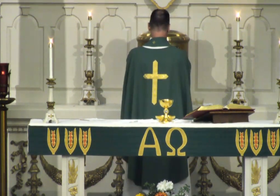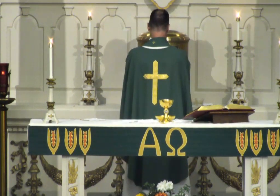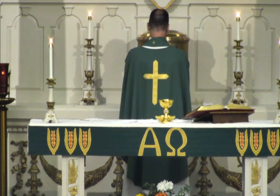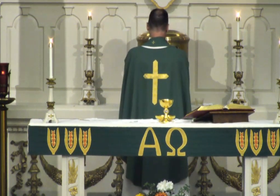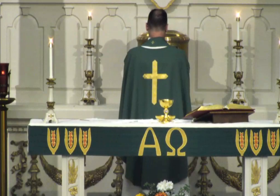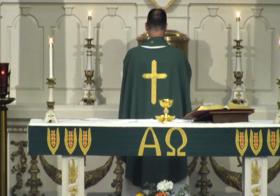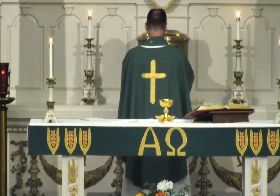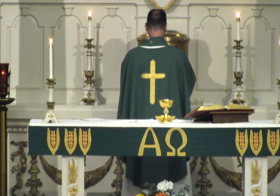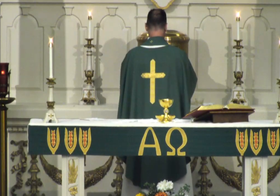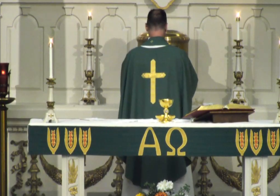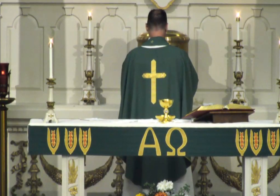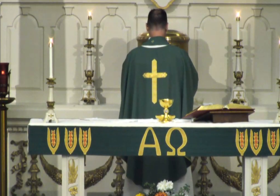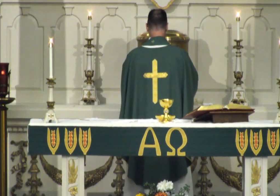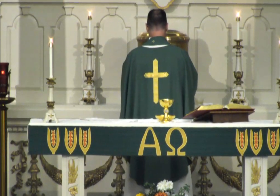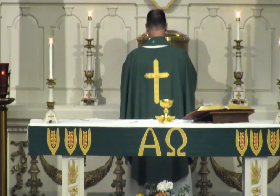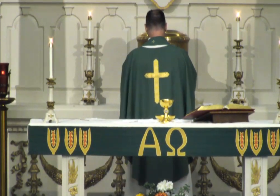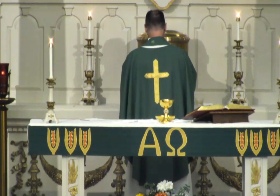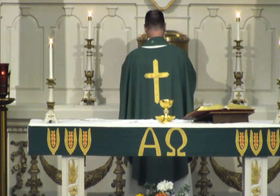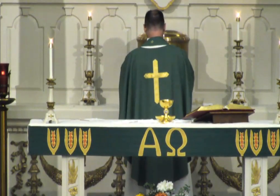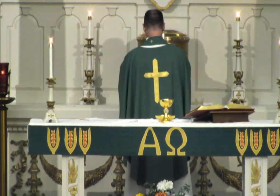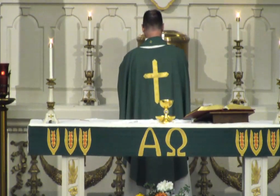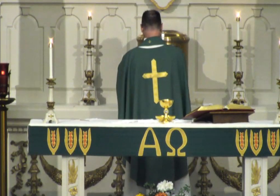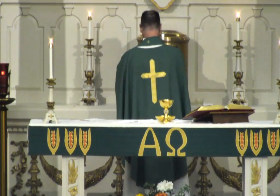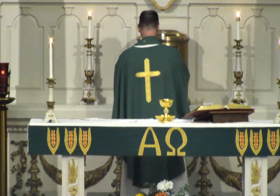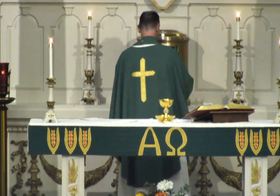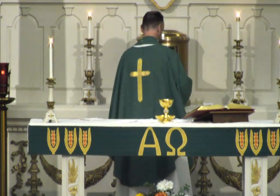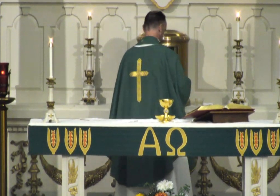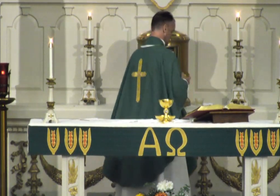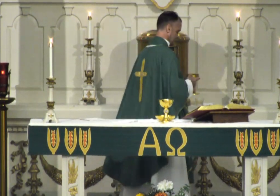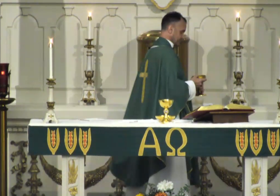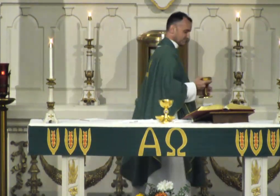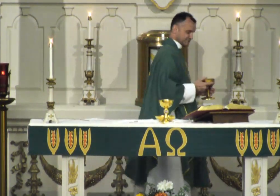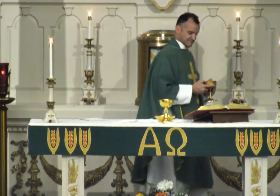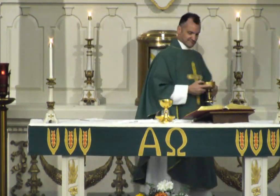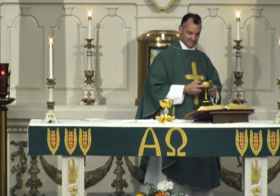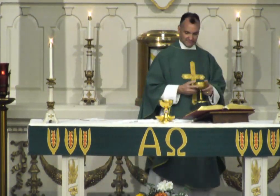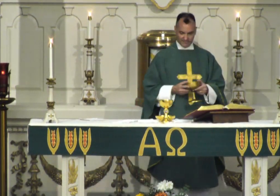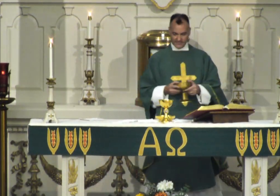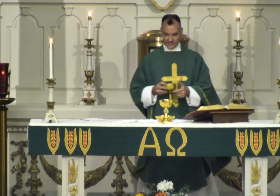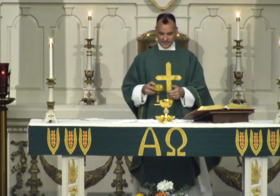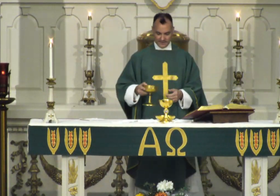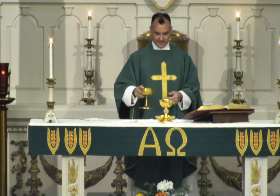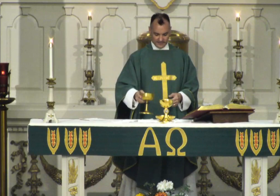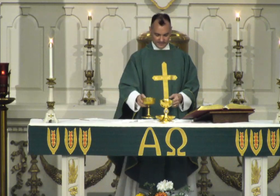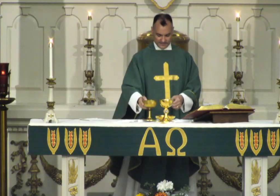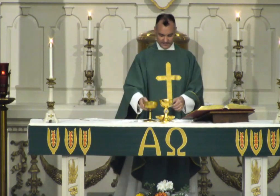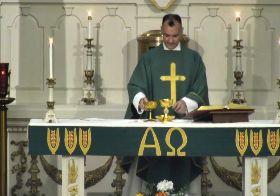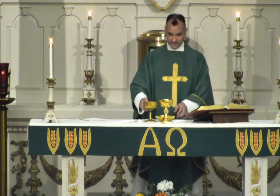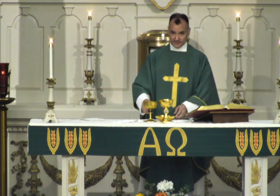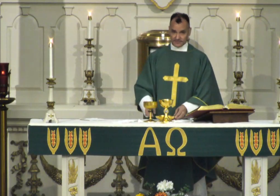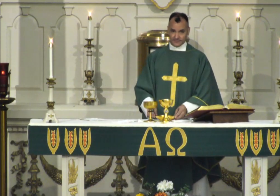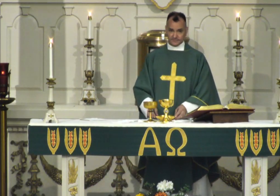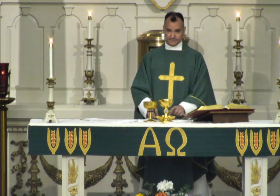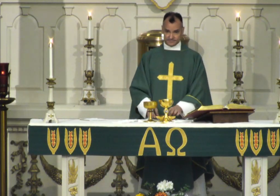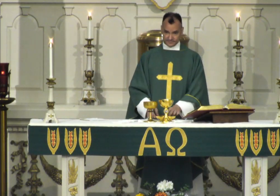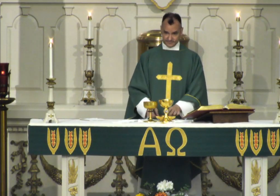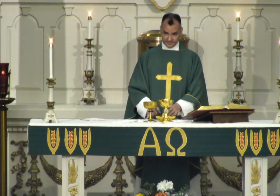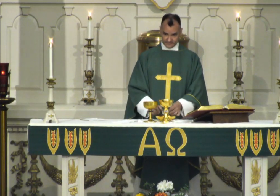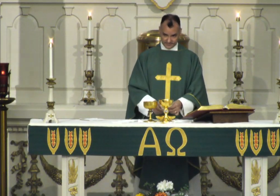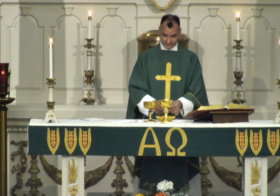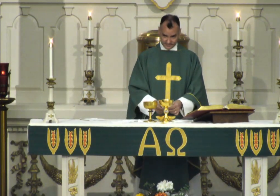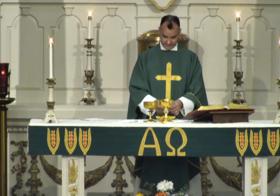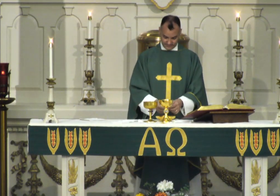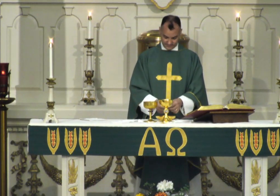miserare nobis. On you stay.